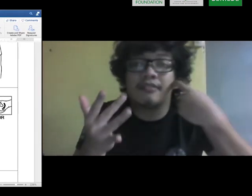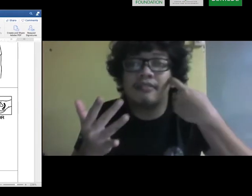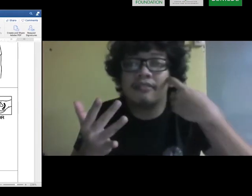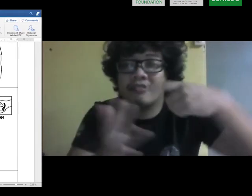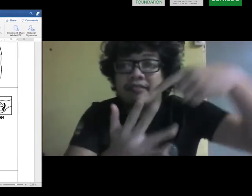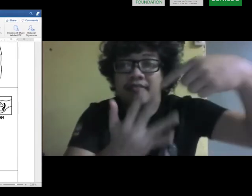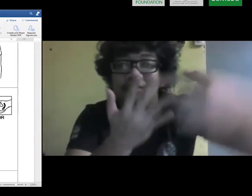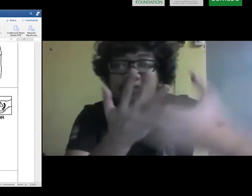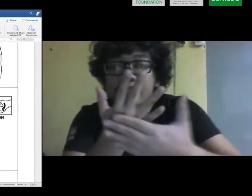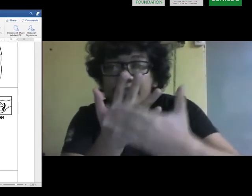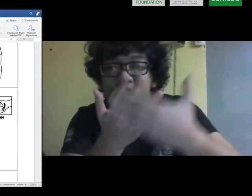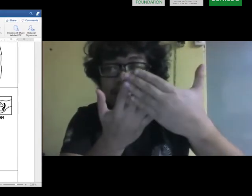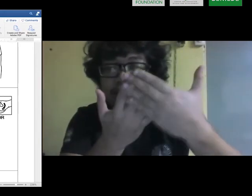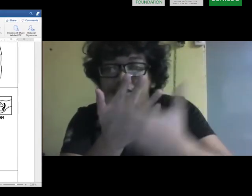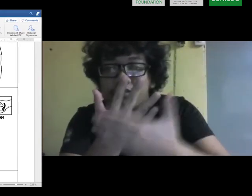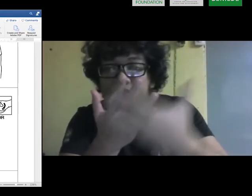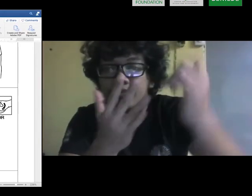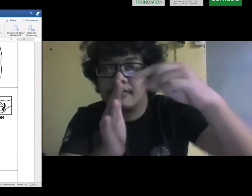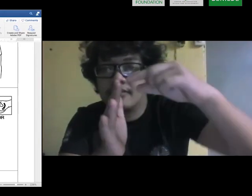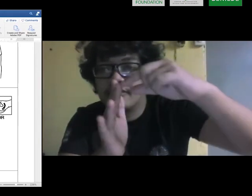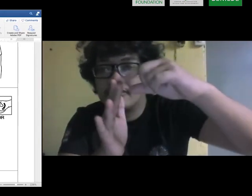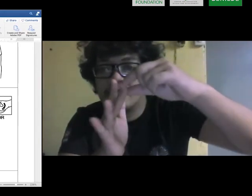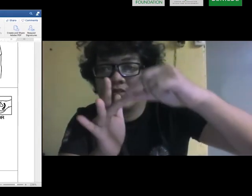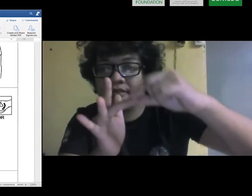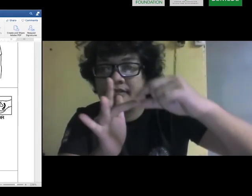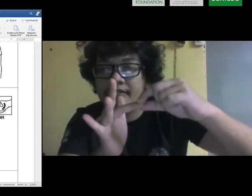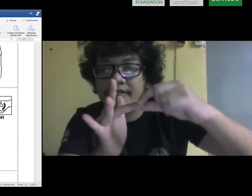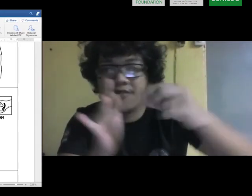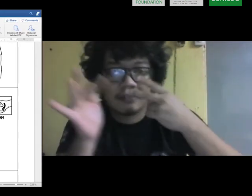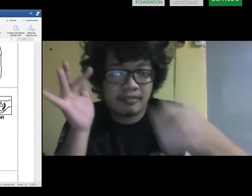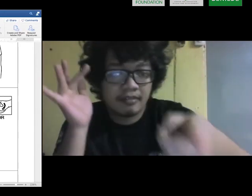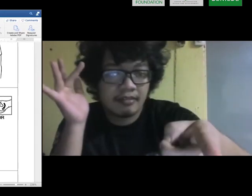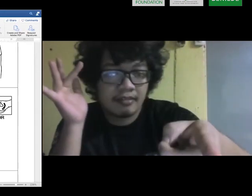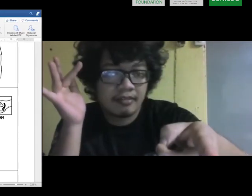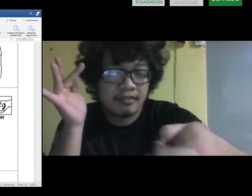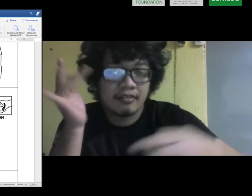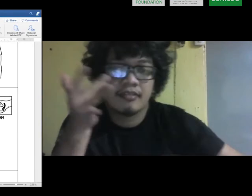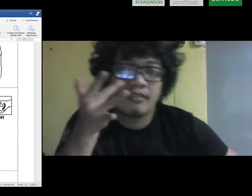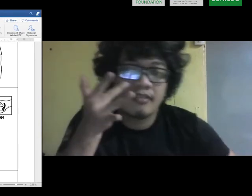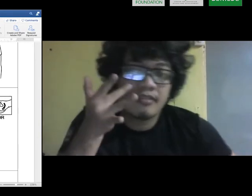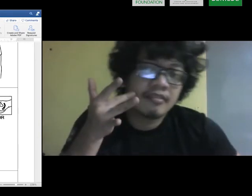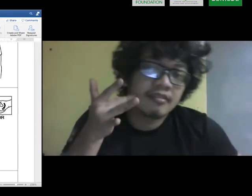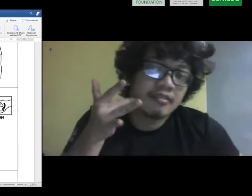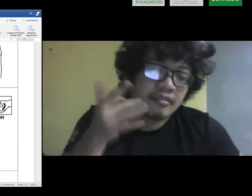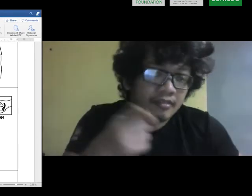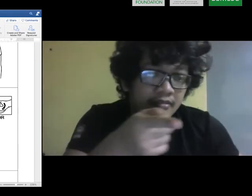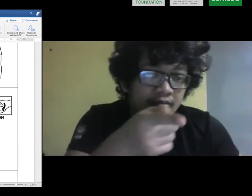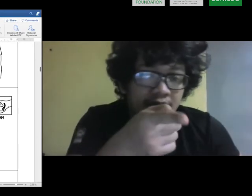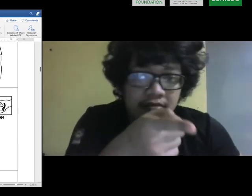a indent on the middle finger to make it more clear.